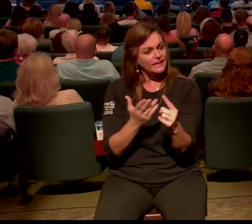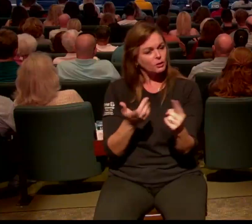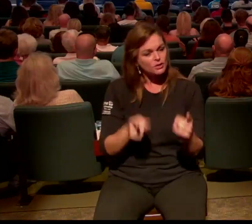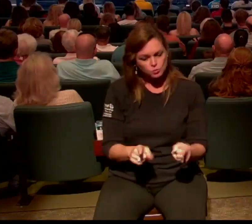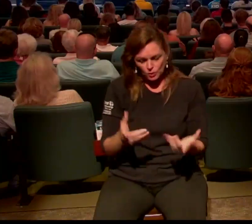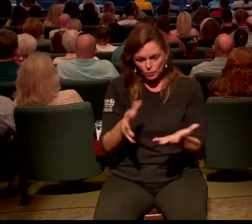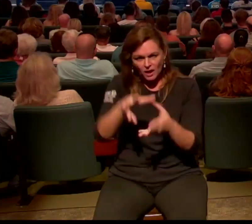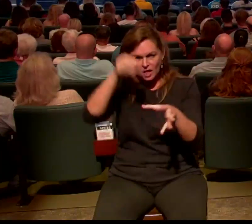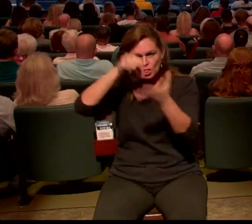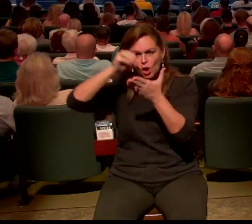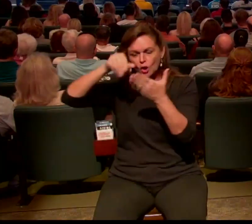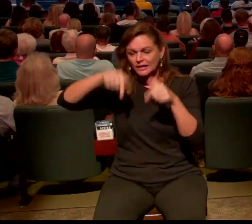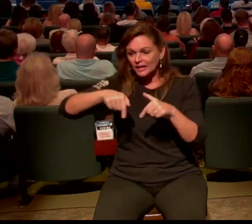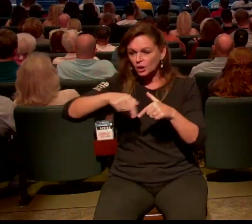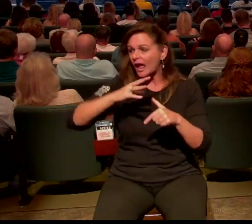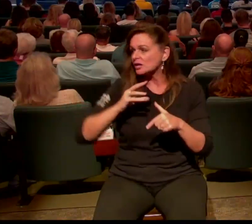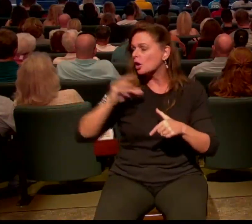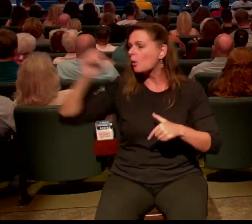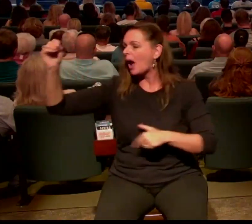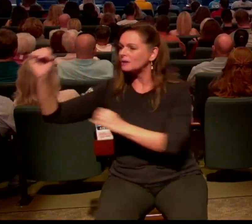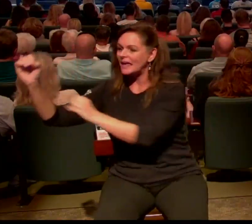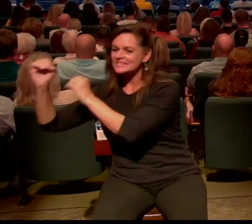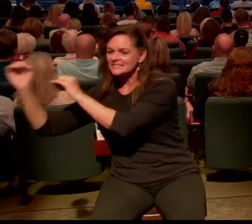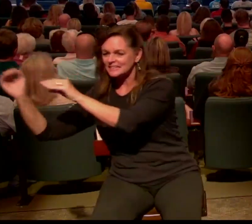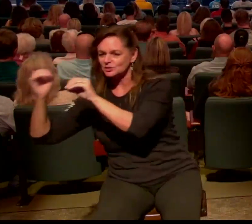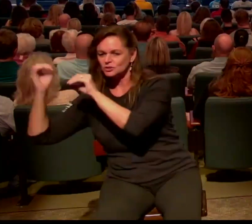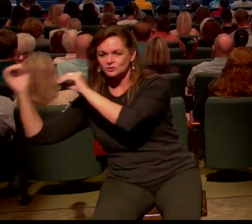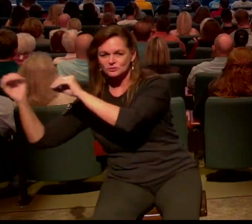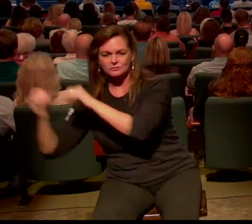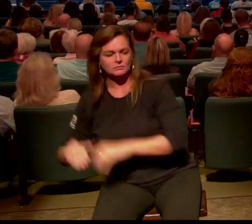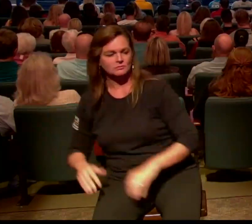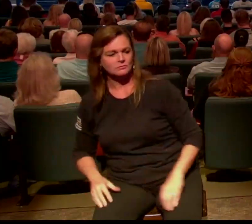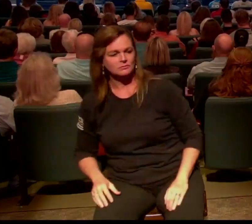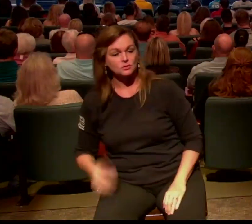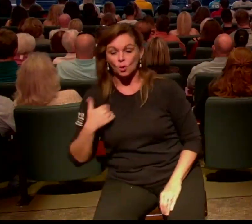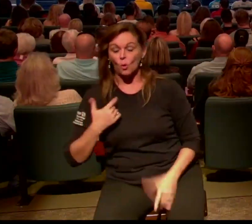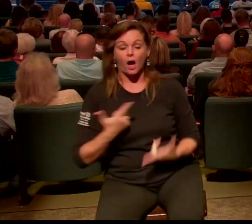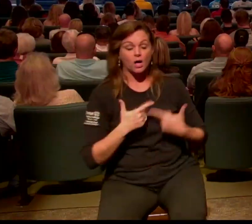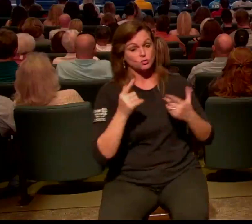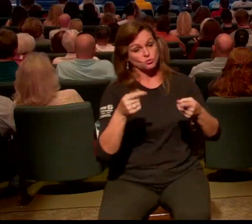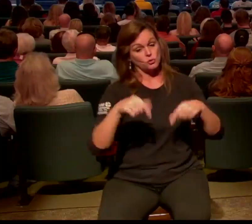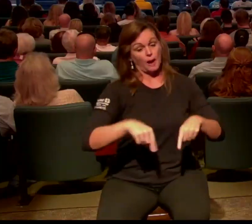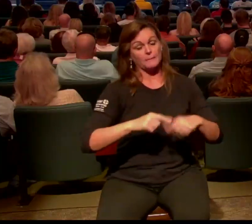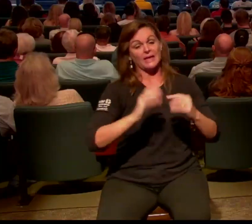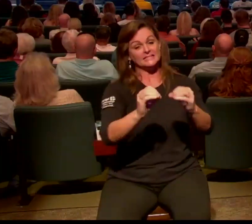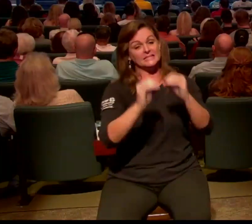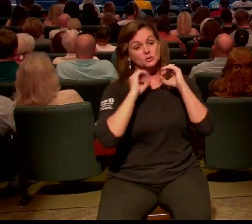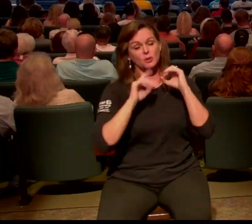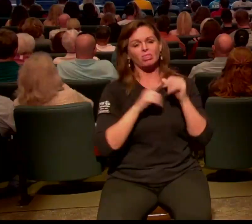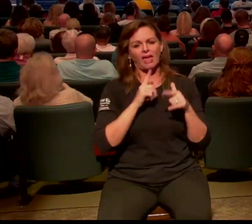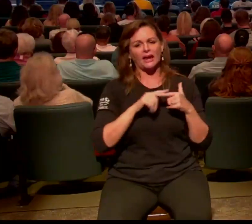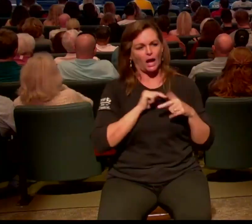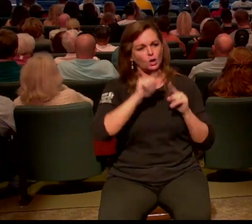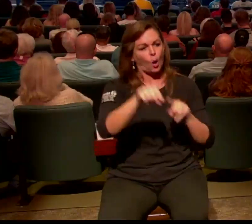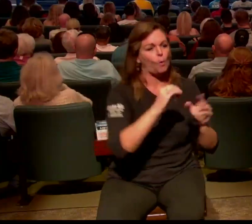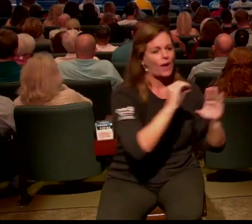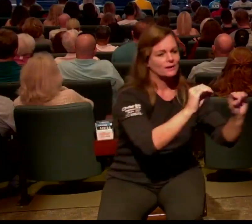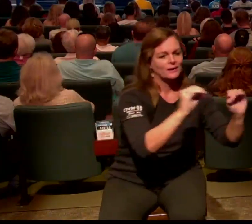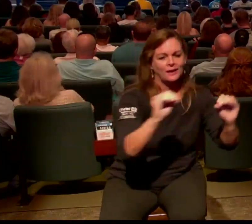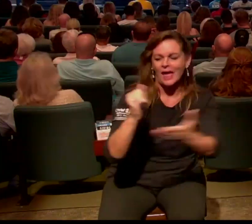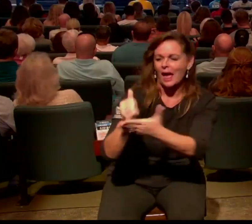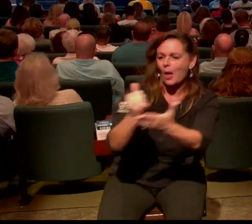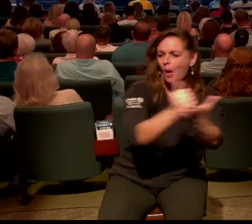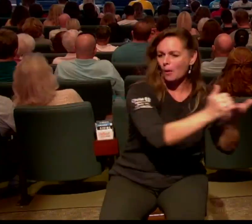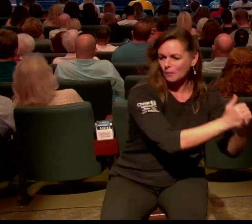kind of like I'm going to be fed and then I'll go to service. And so we just gotta get this